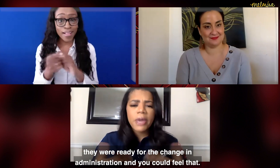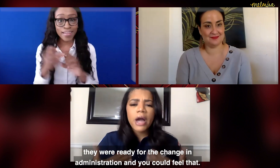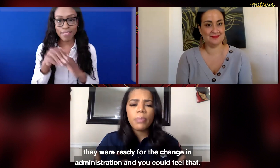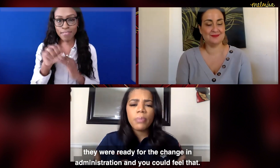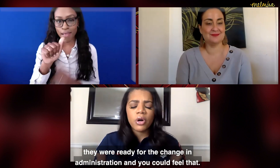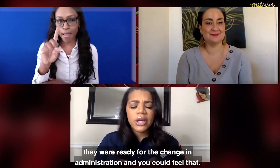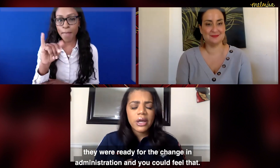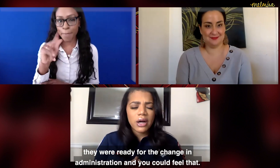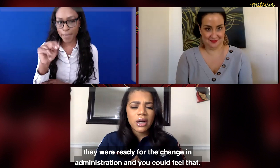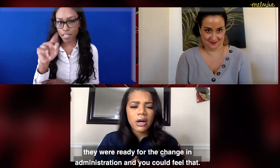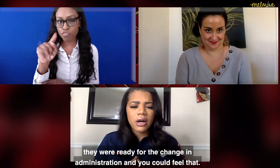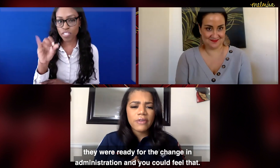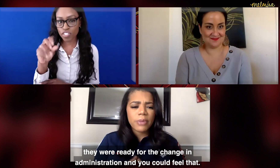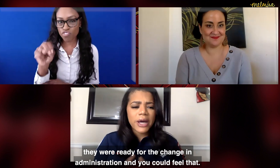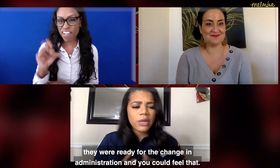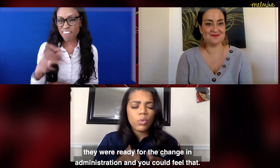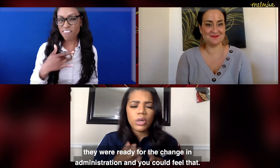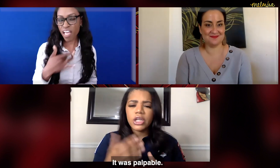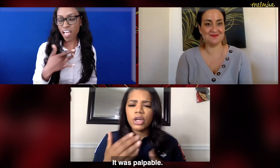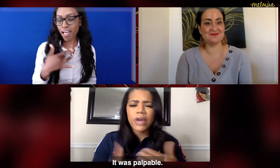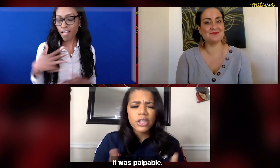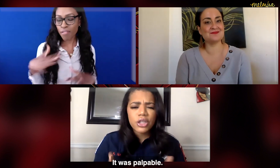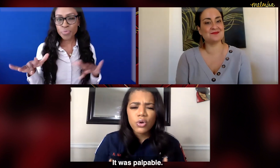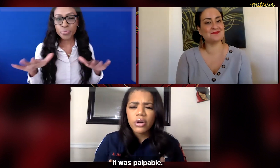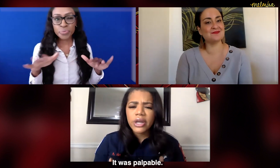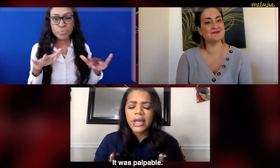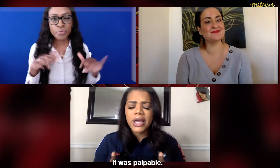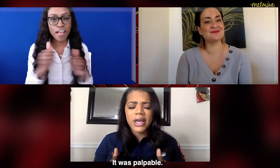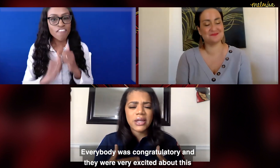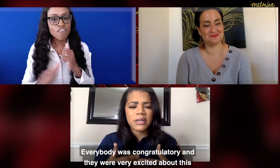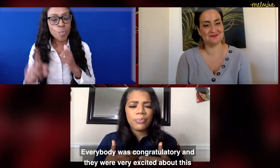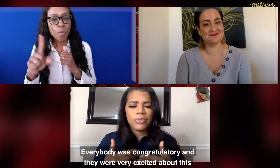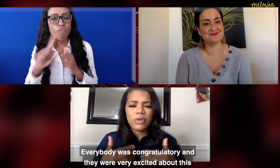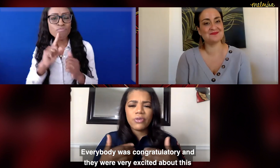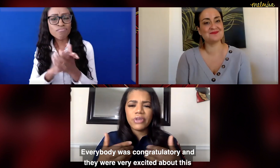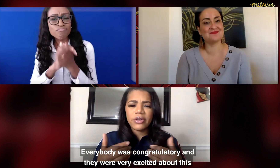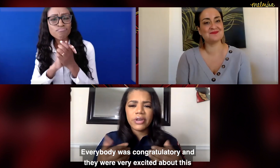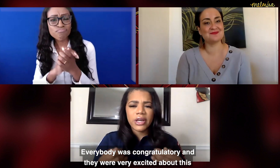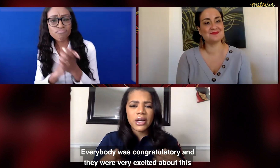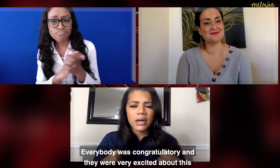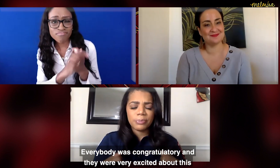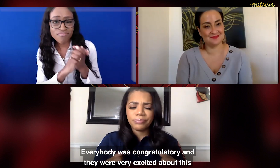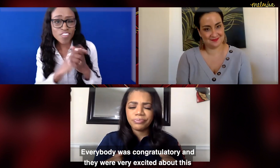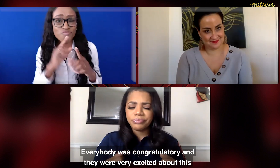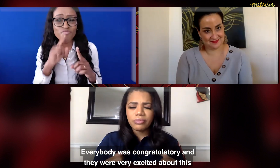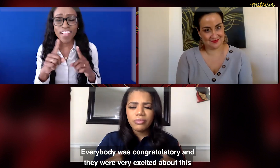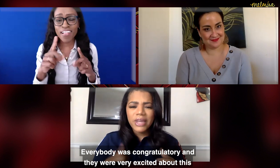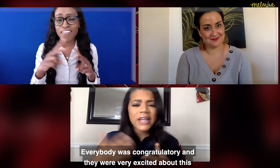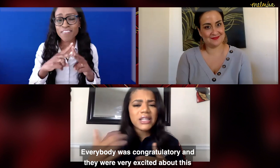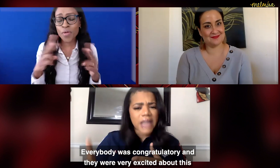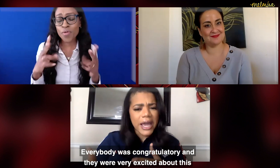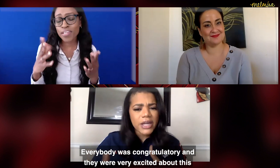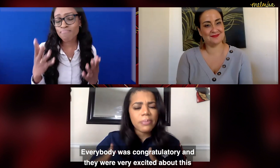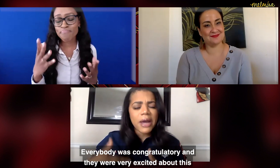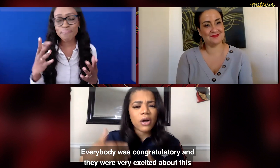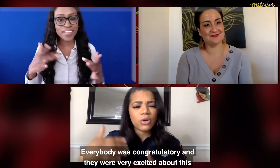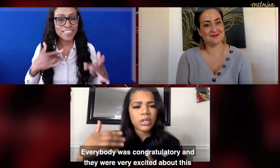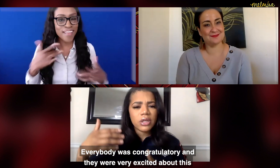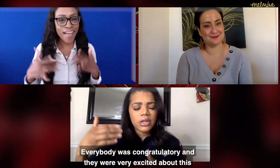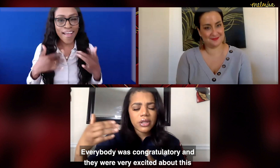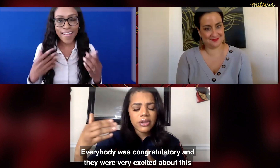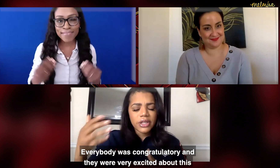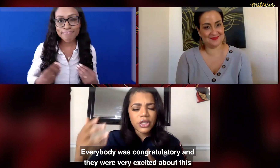was palpable. Everybody was congratulatory, and they were very excited